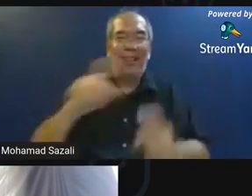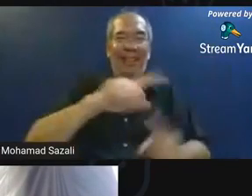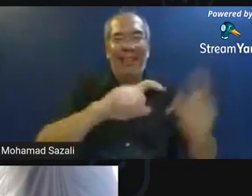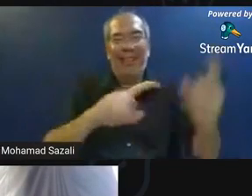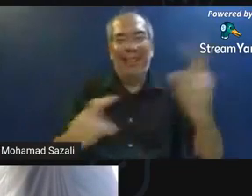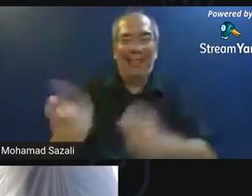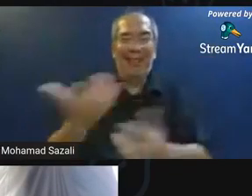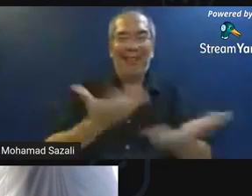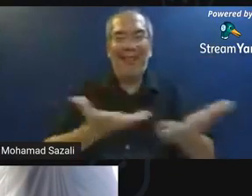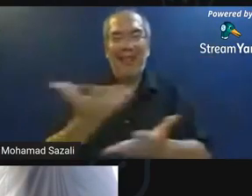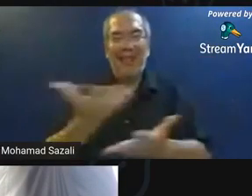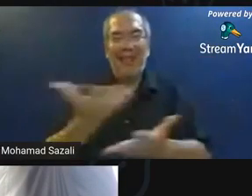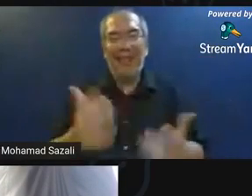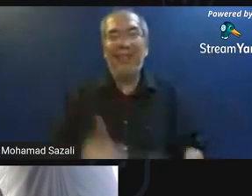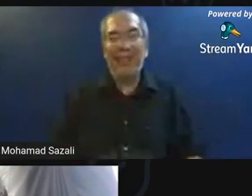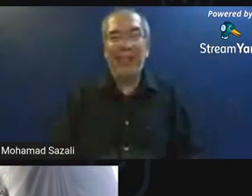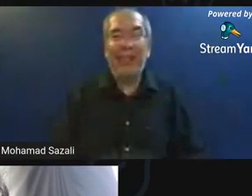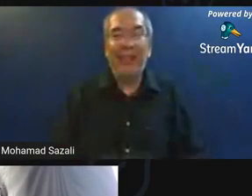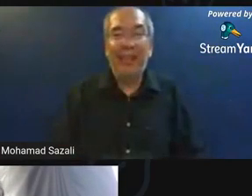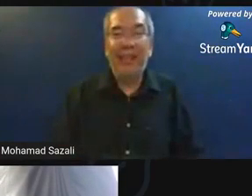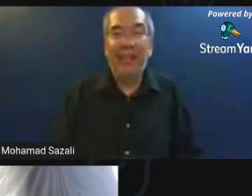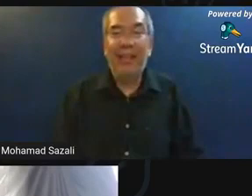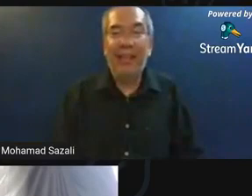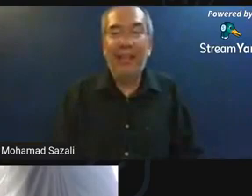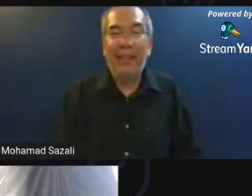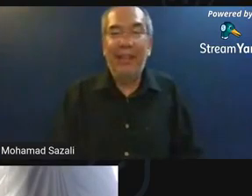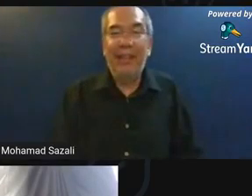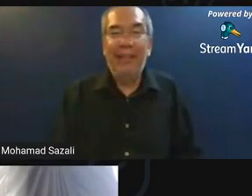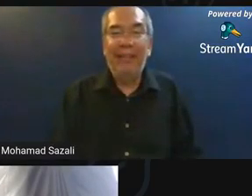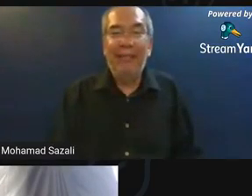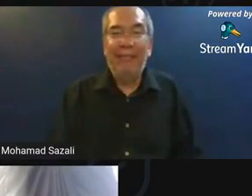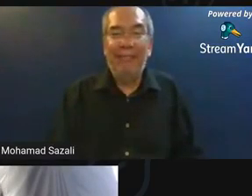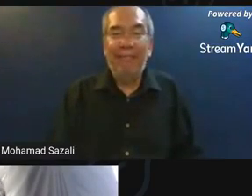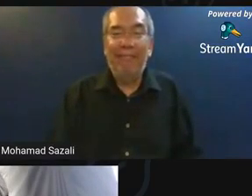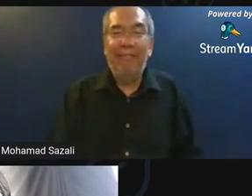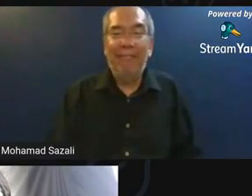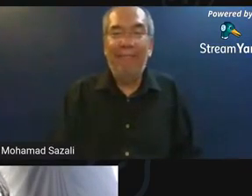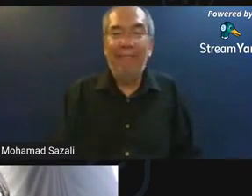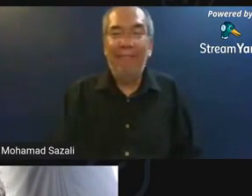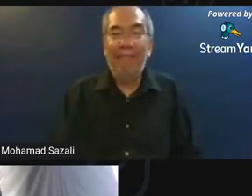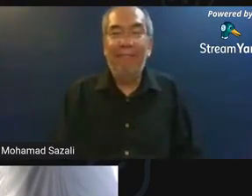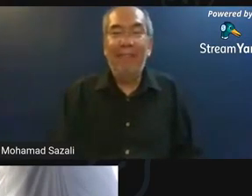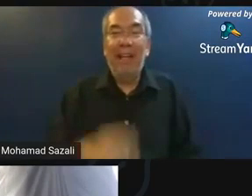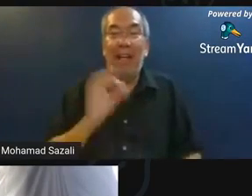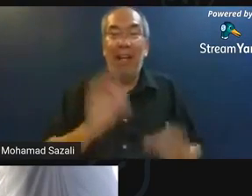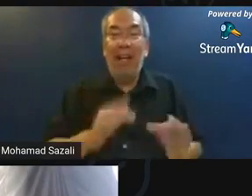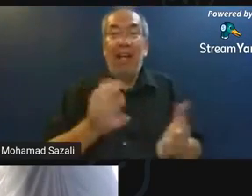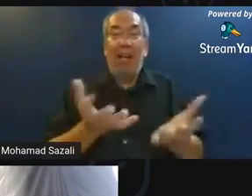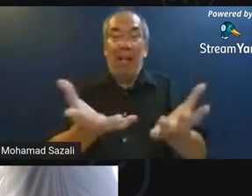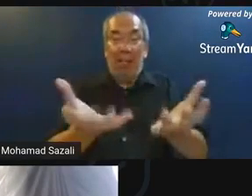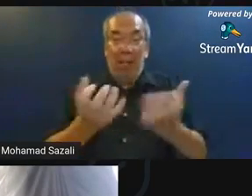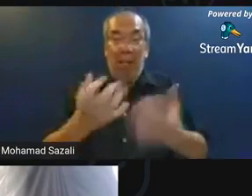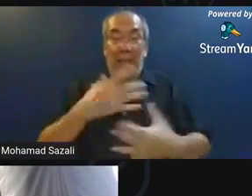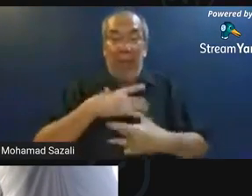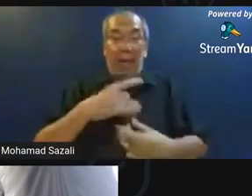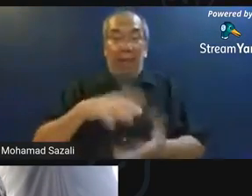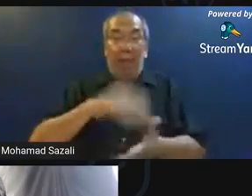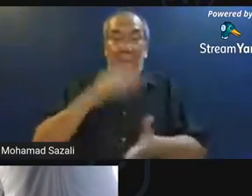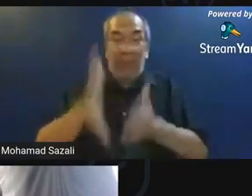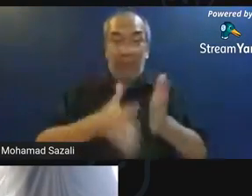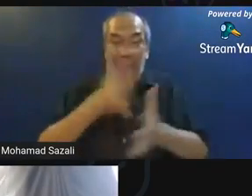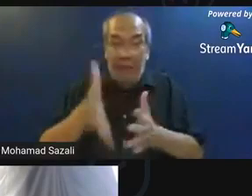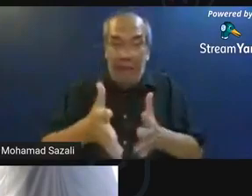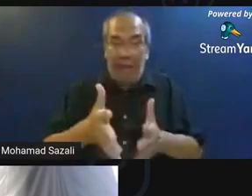can interact with one another. We can talk to one another. We can ask questions instead of online, where there are a lot of